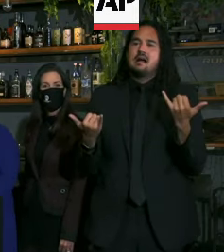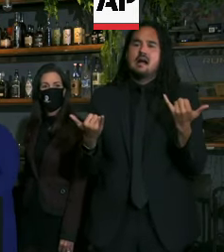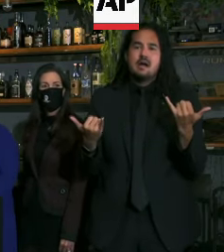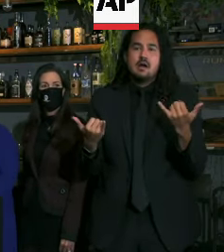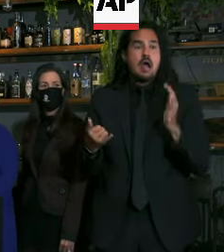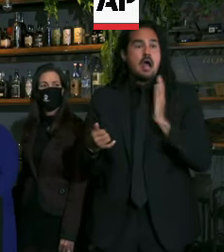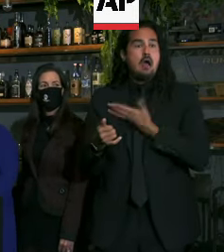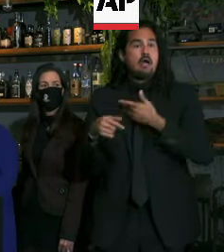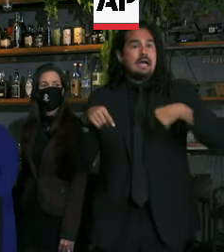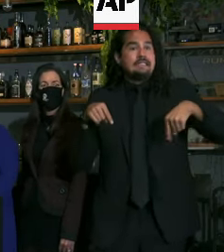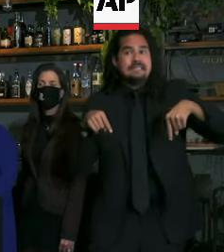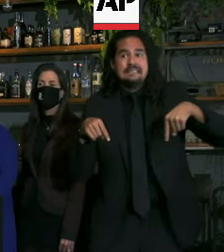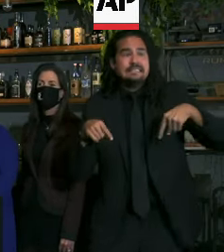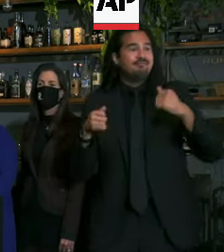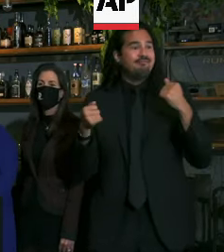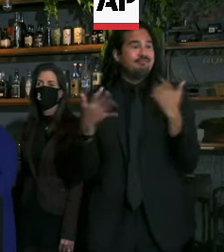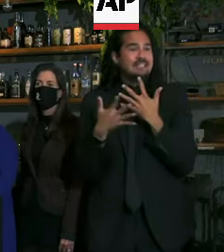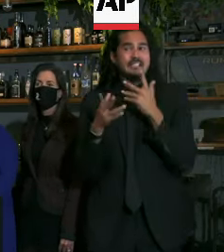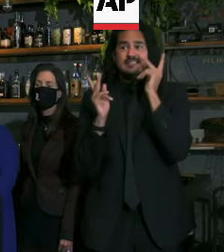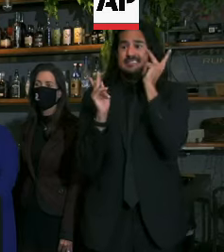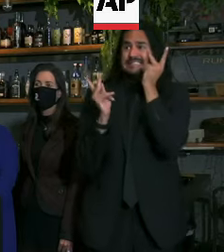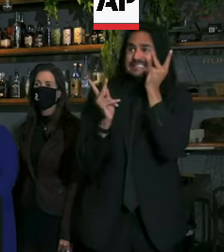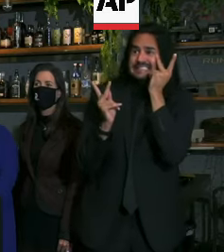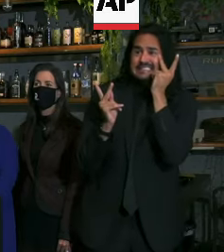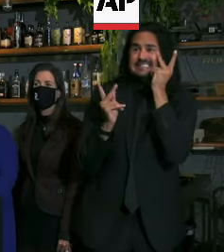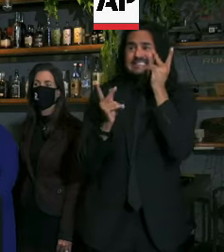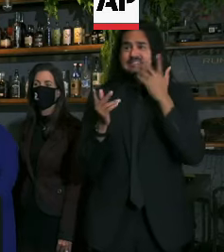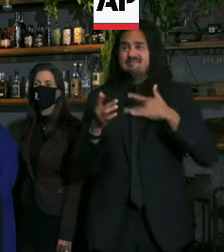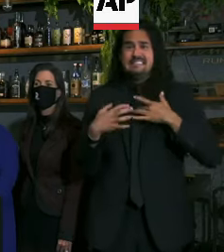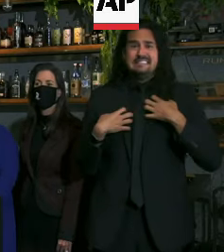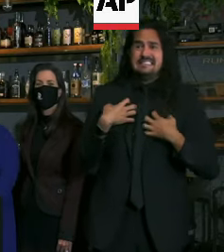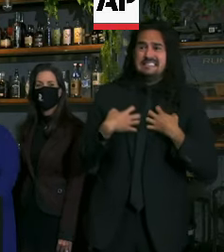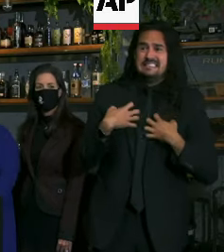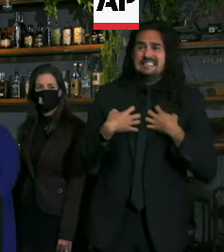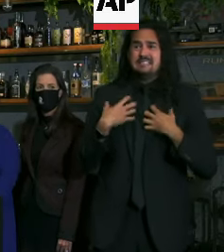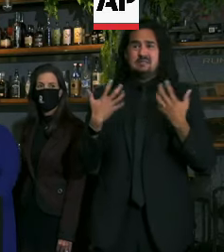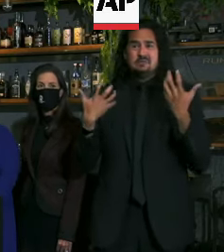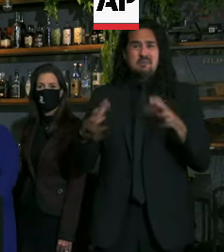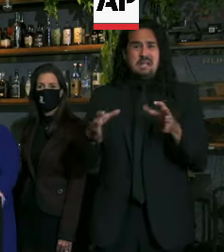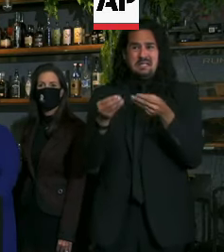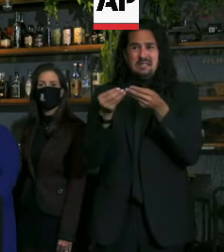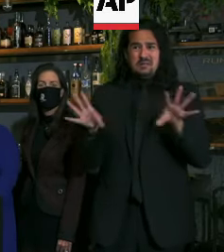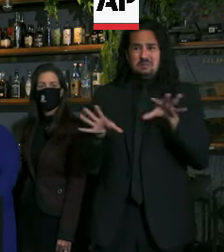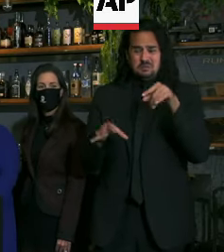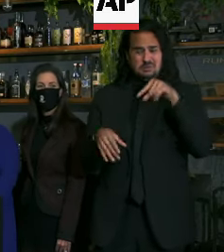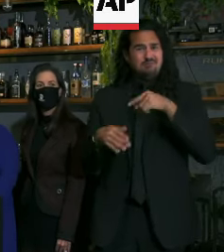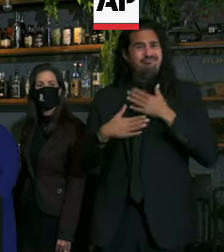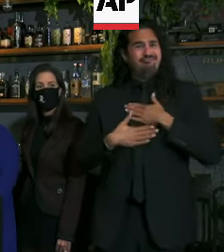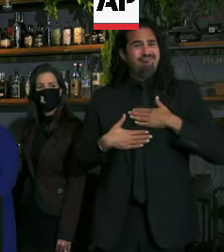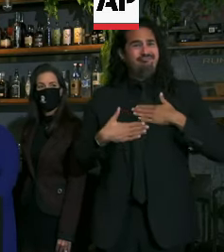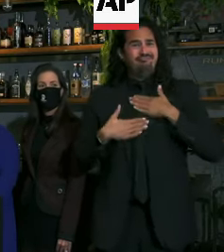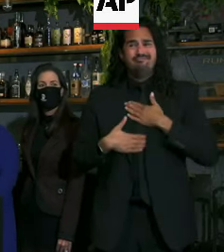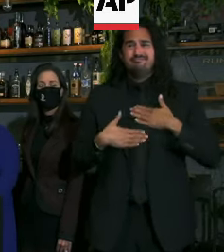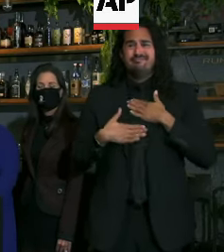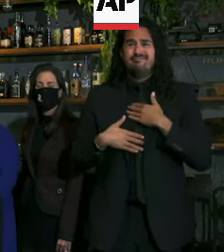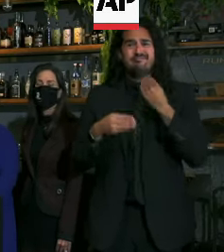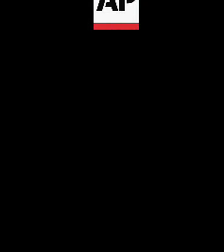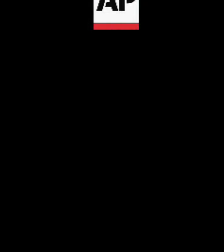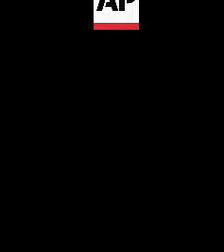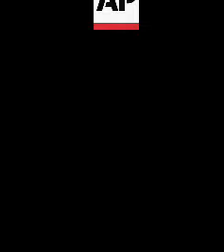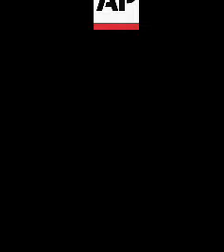women, but is like, please don't take this away. Don't let them take this away after this pandemic. And so that's what these bills